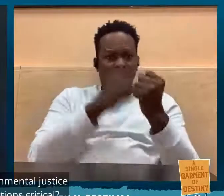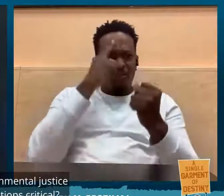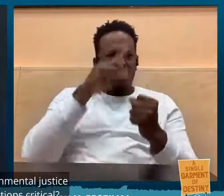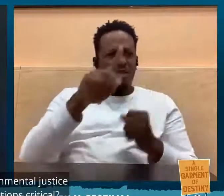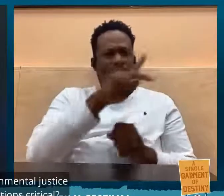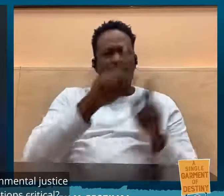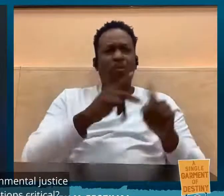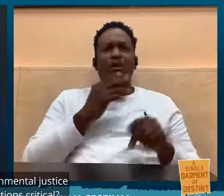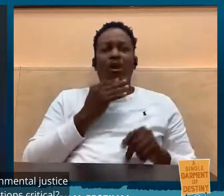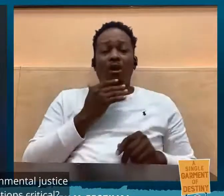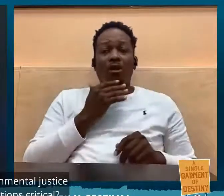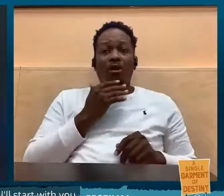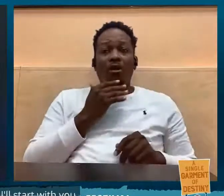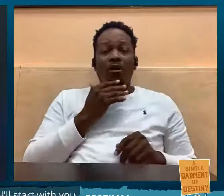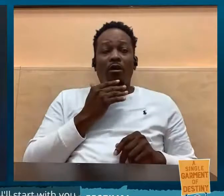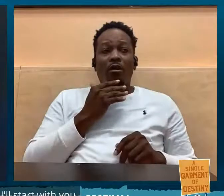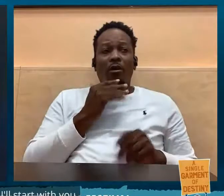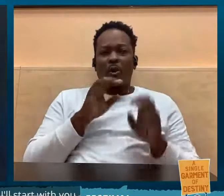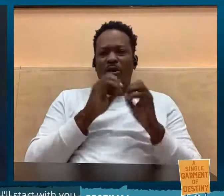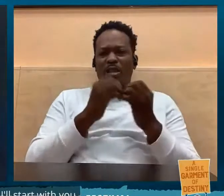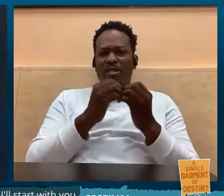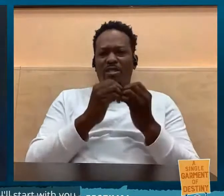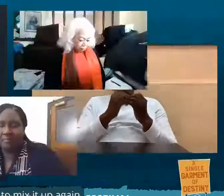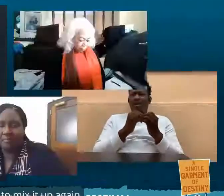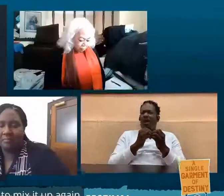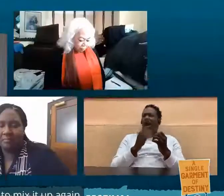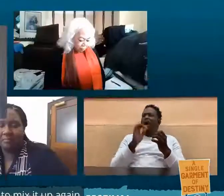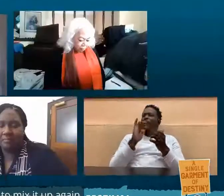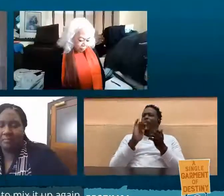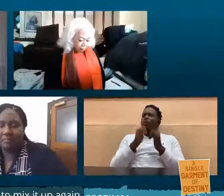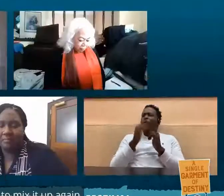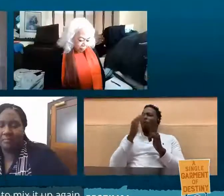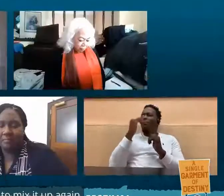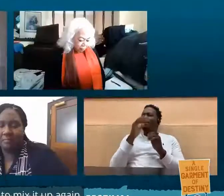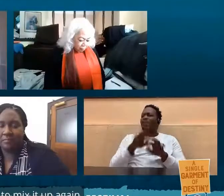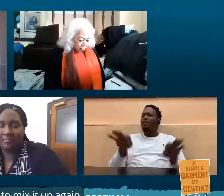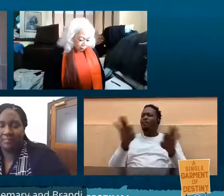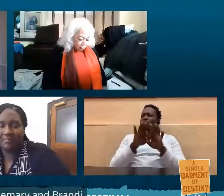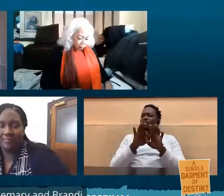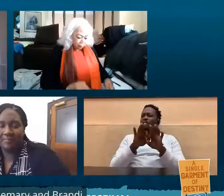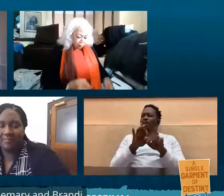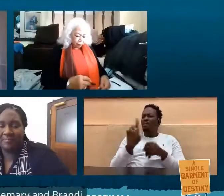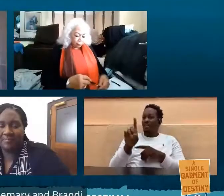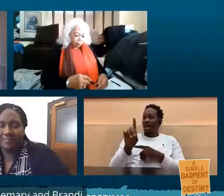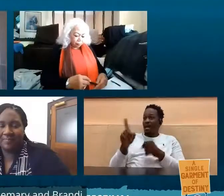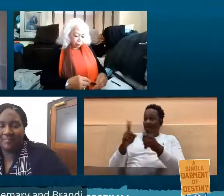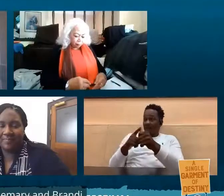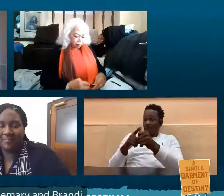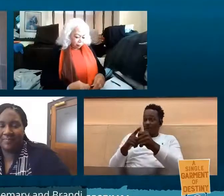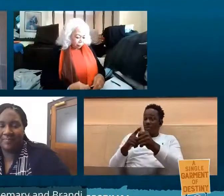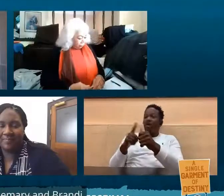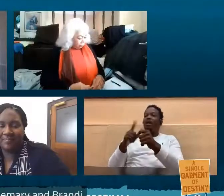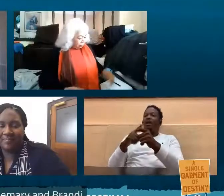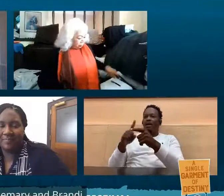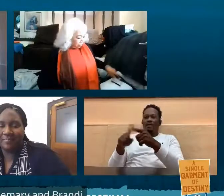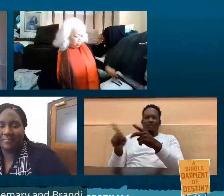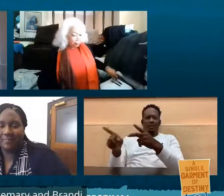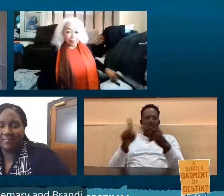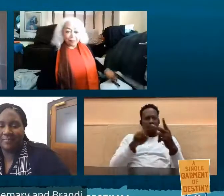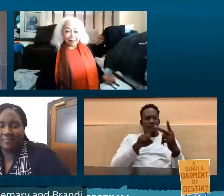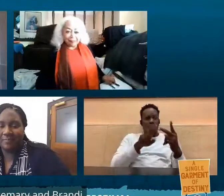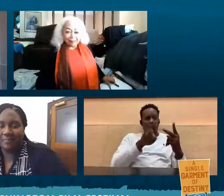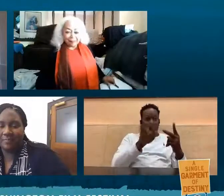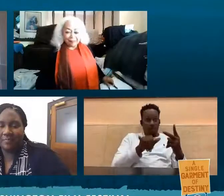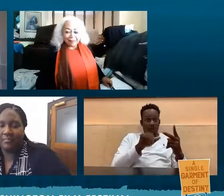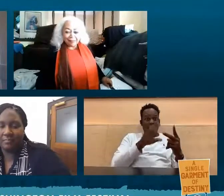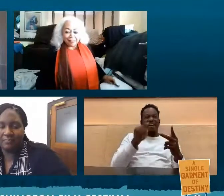justice organizations critical? And Diane, I'll start with you, and then just to mix it up again, I'll go to Rosemary and